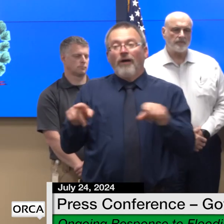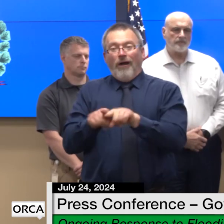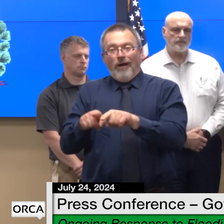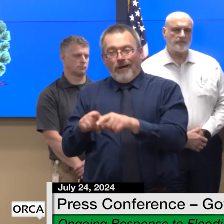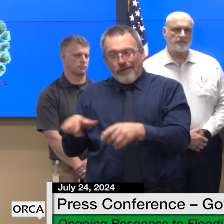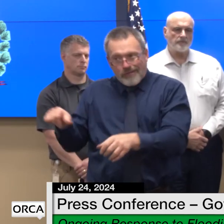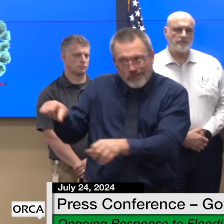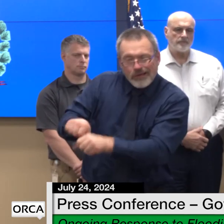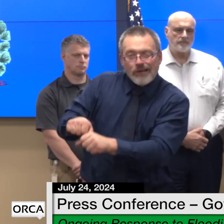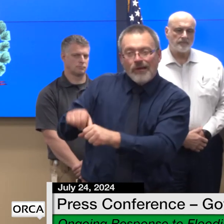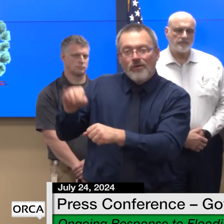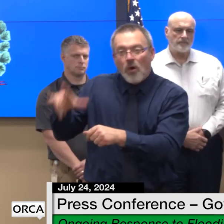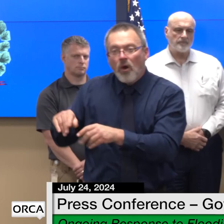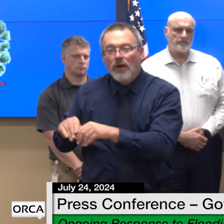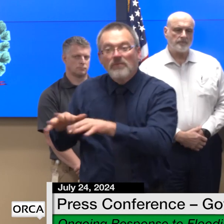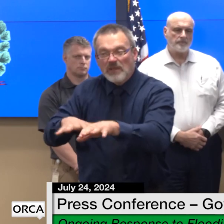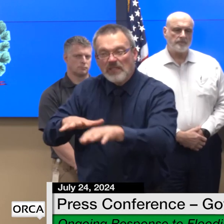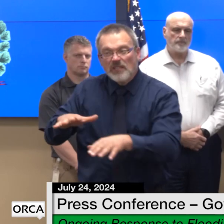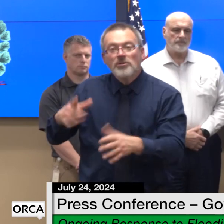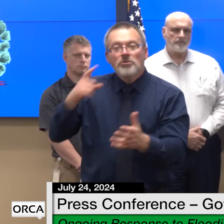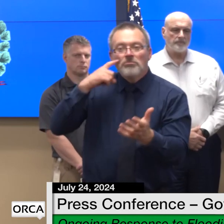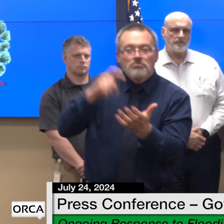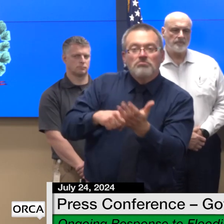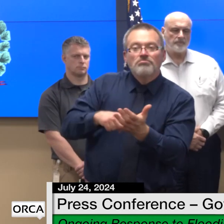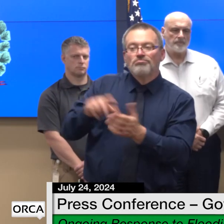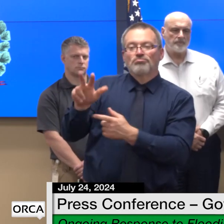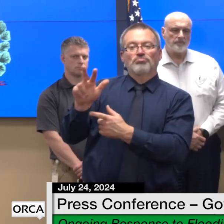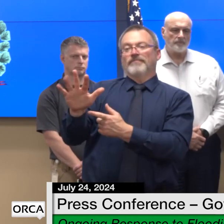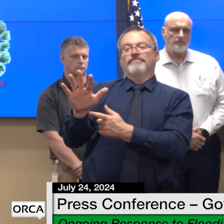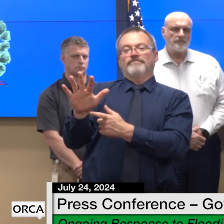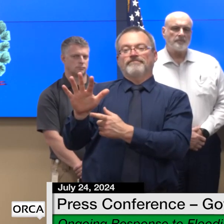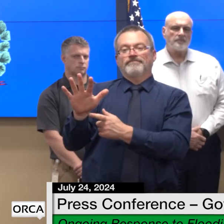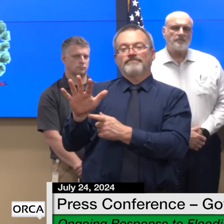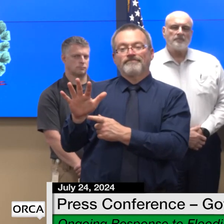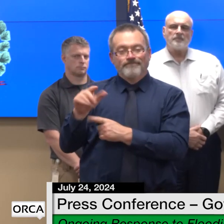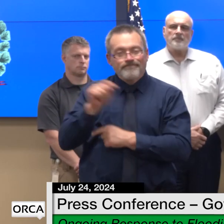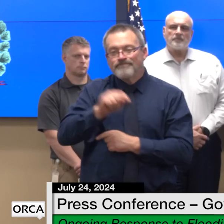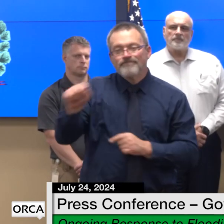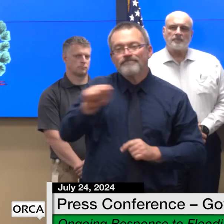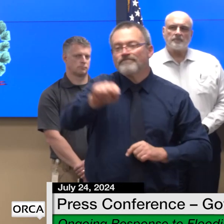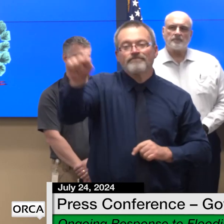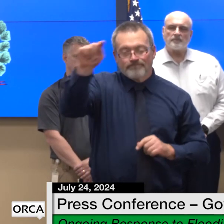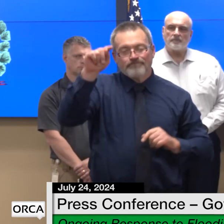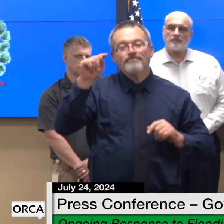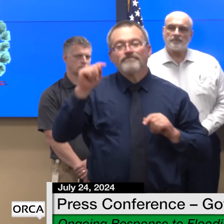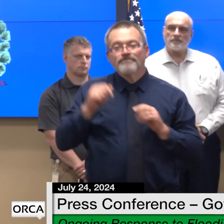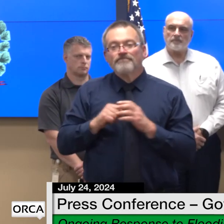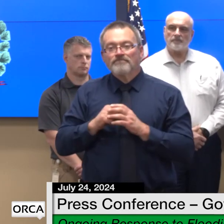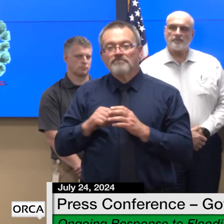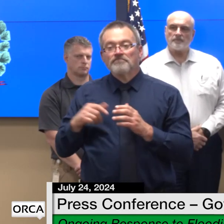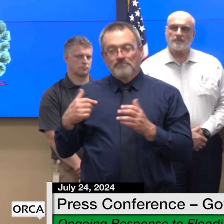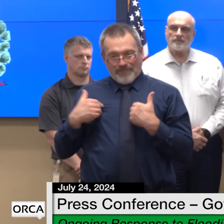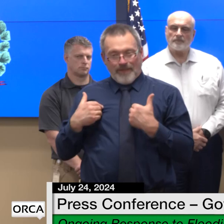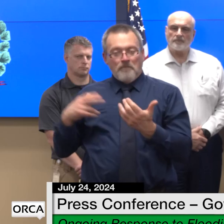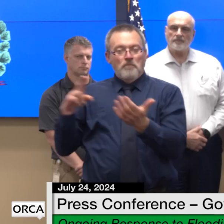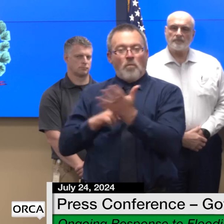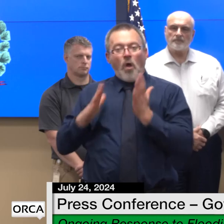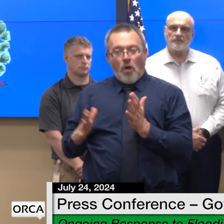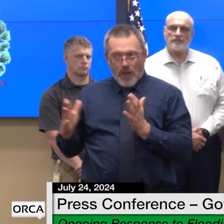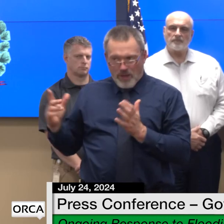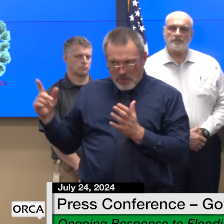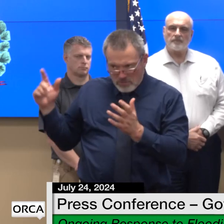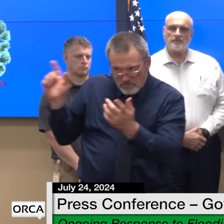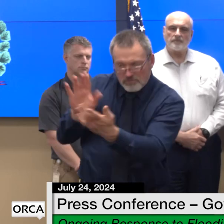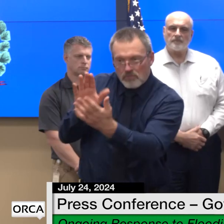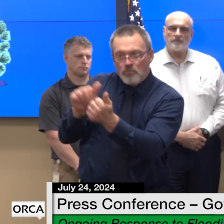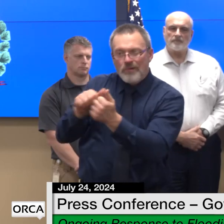35 reports of flood-related spills and has contractors working on affected properties, most of which